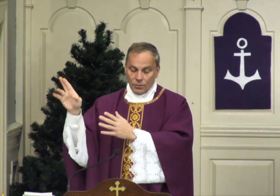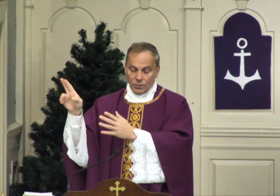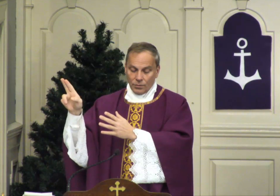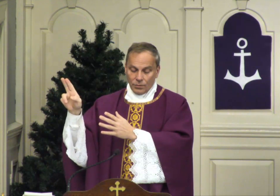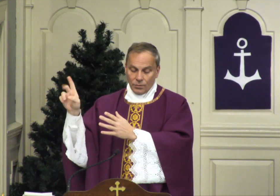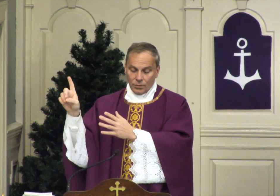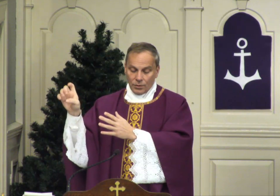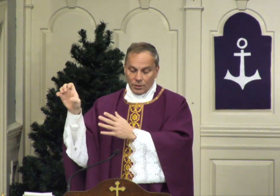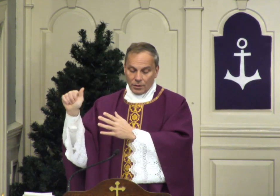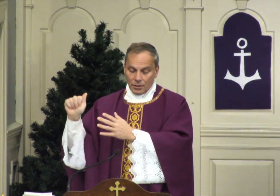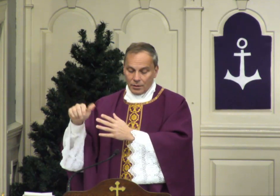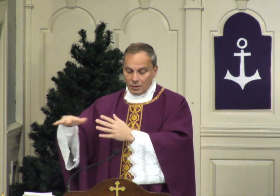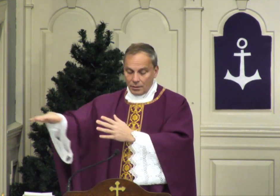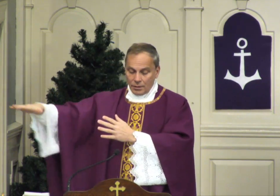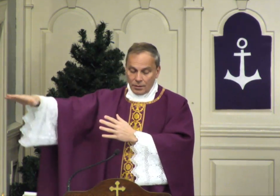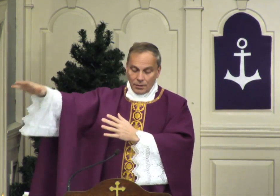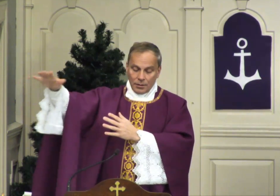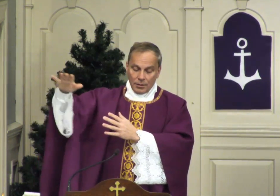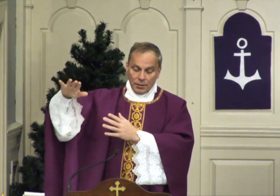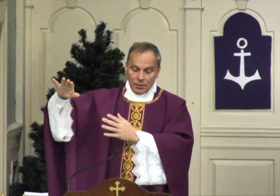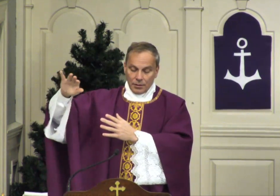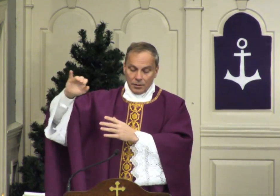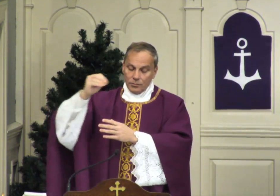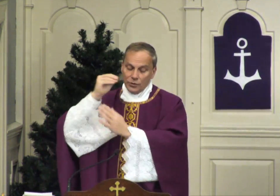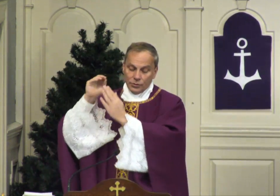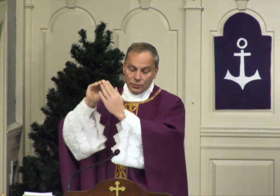in Jerusalem,